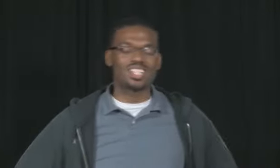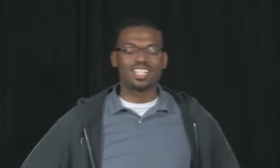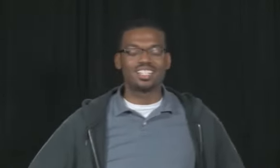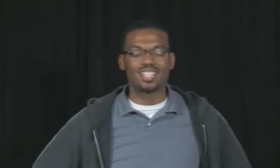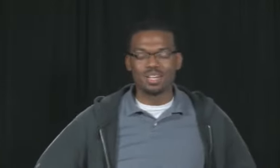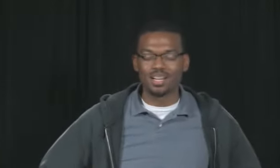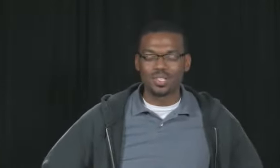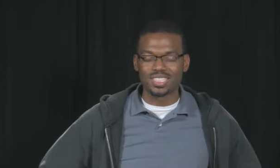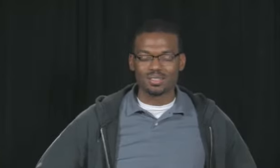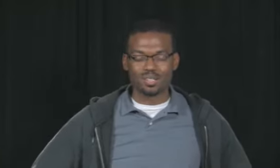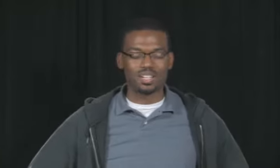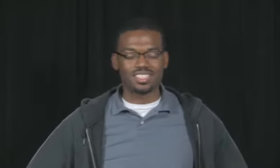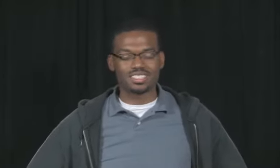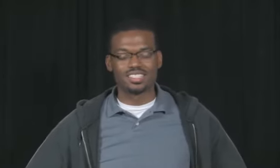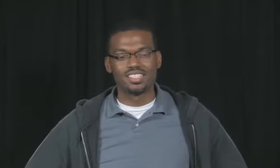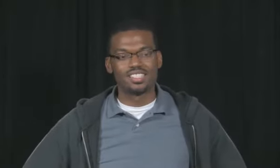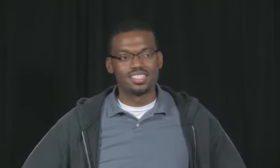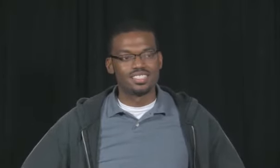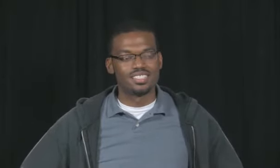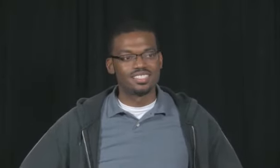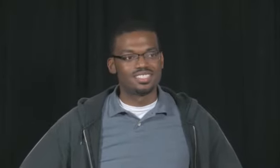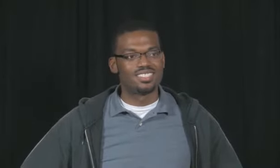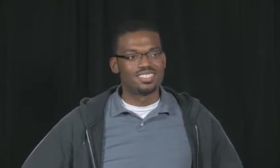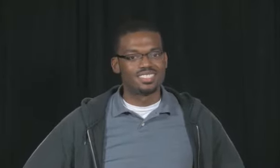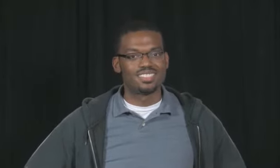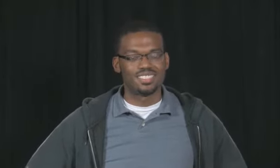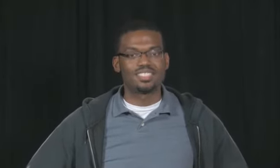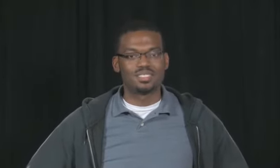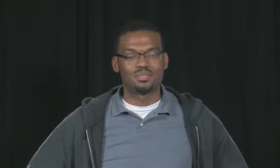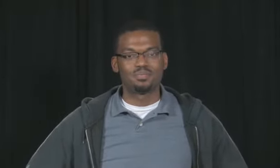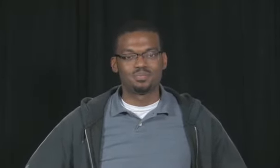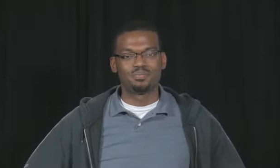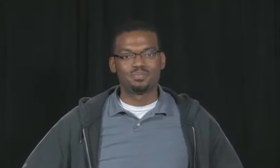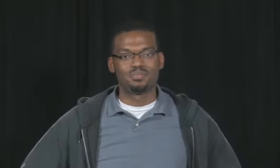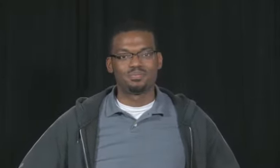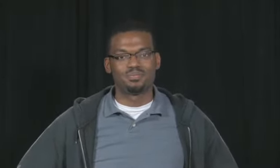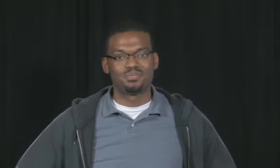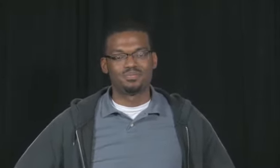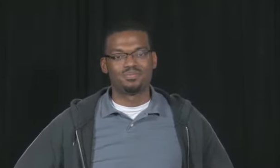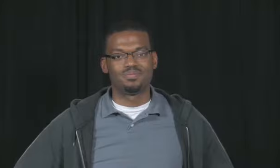try it again. I'm going to the wrong place. Stay on the thought. If you stay on the thought, you'll see. Your mind will tell